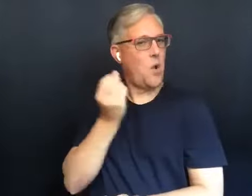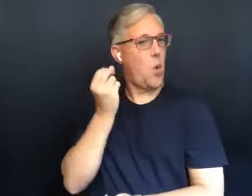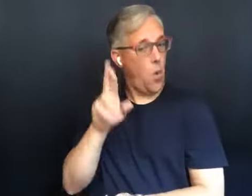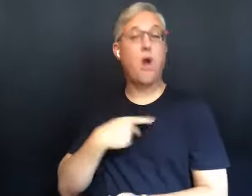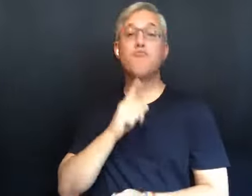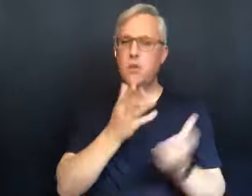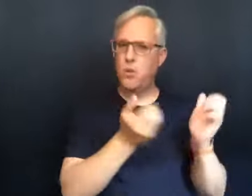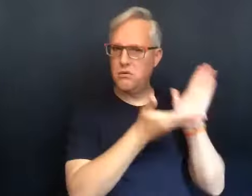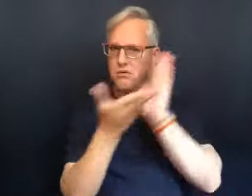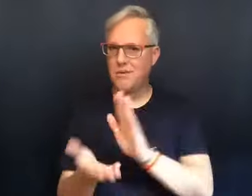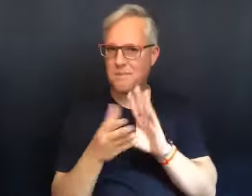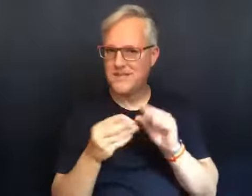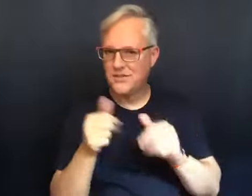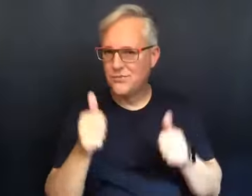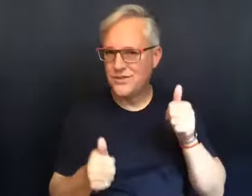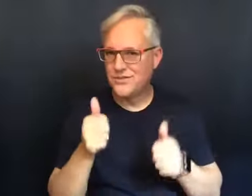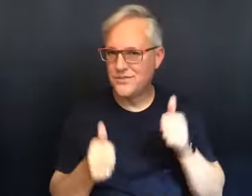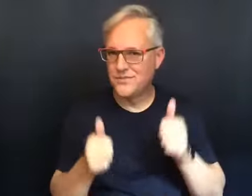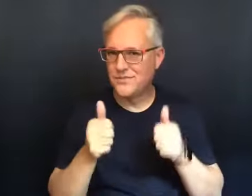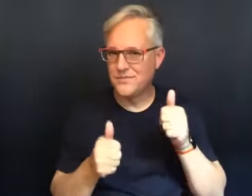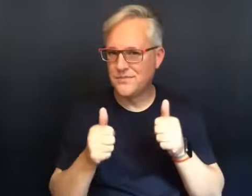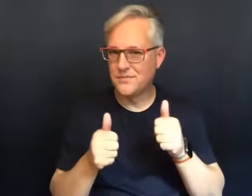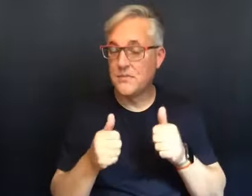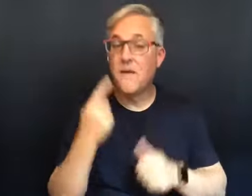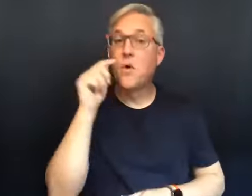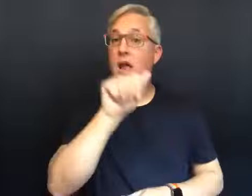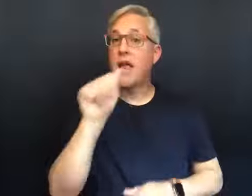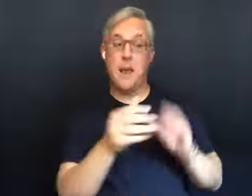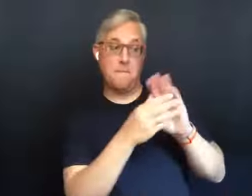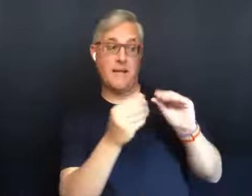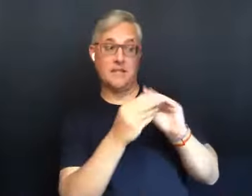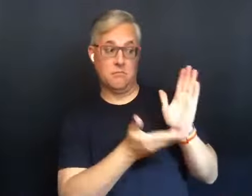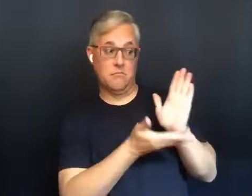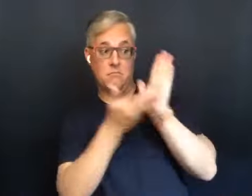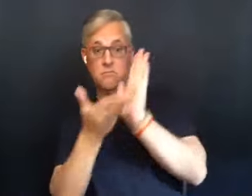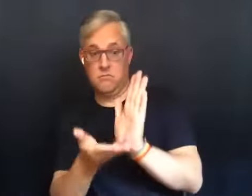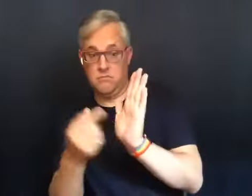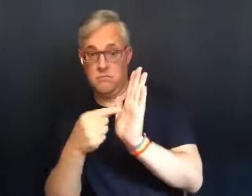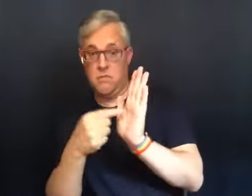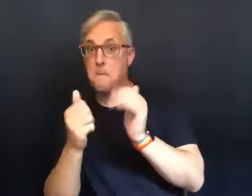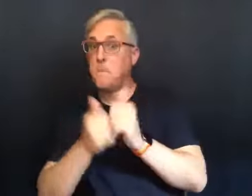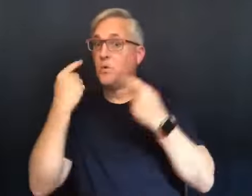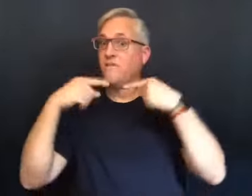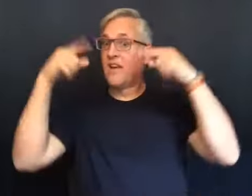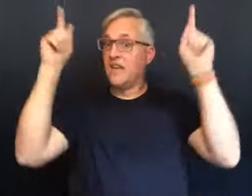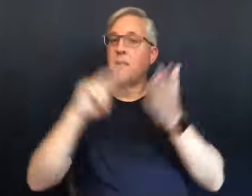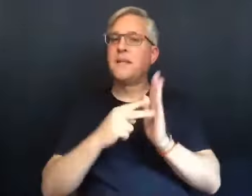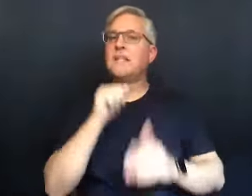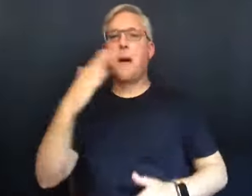Do I want credit for my great blessings, or do I want to carry the AA message? And for the AA message to be the most effective,